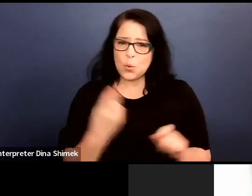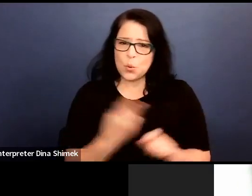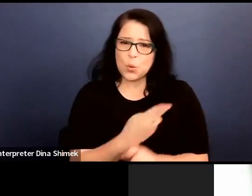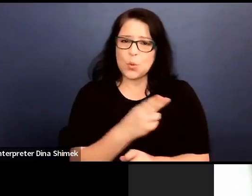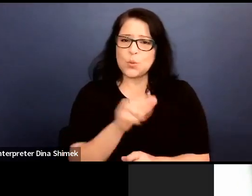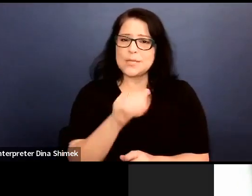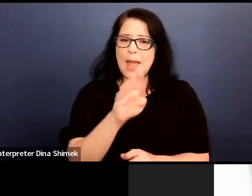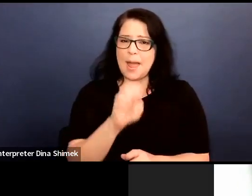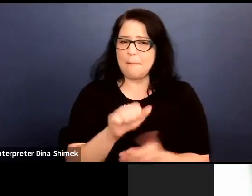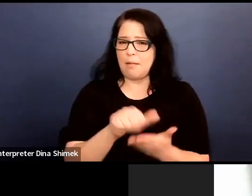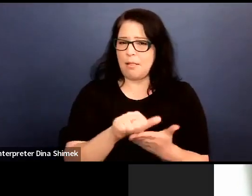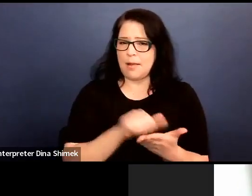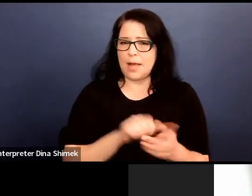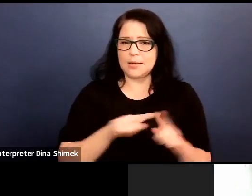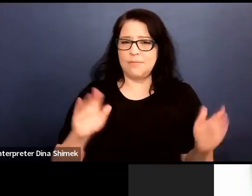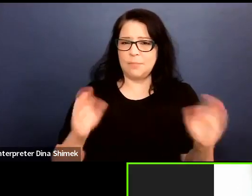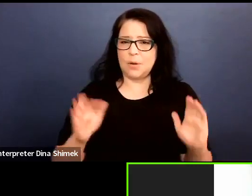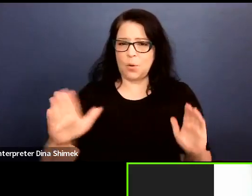than what you have?